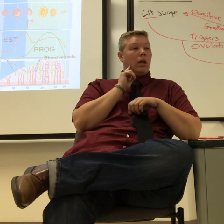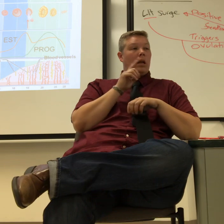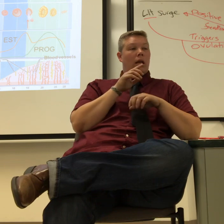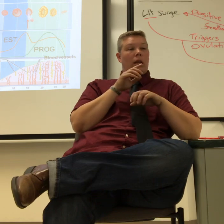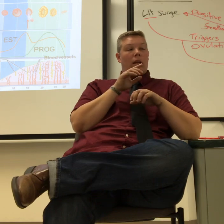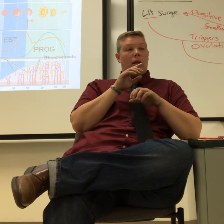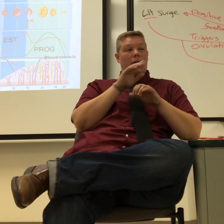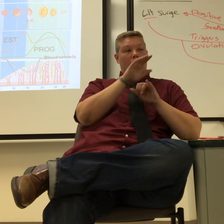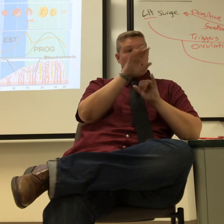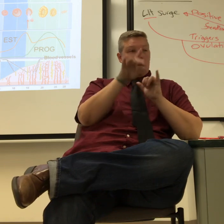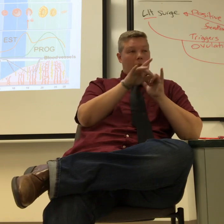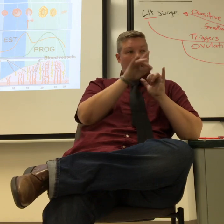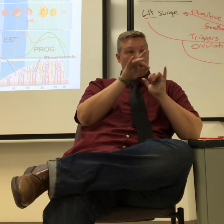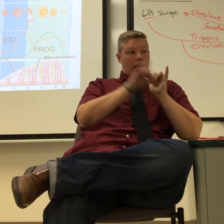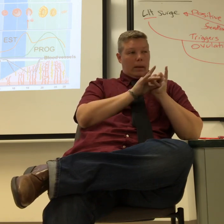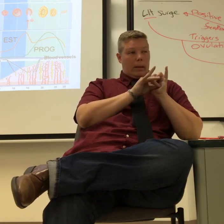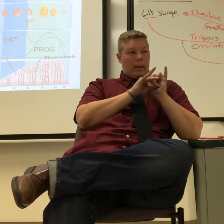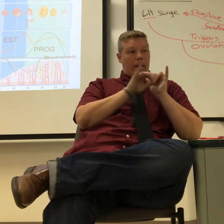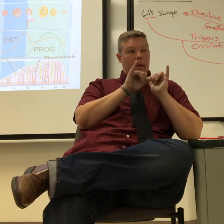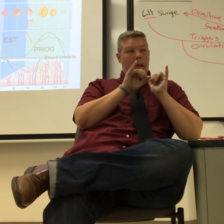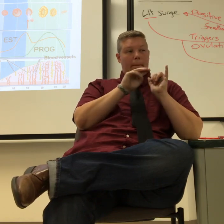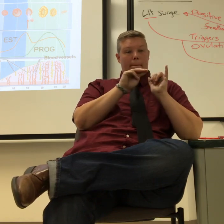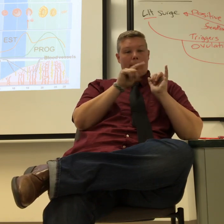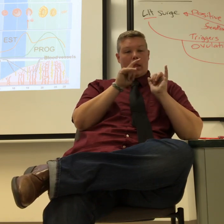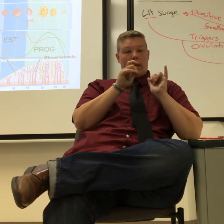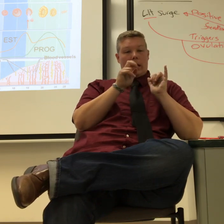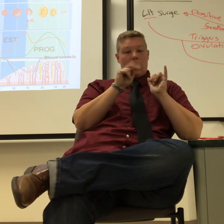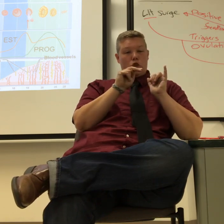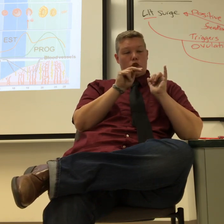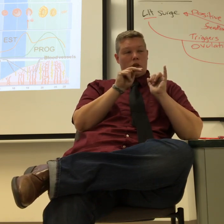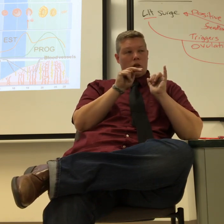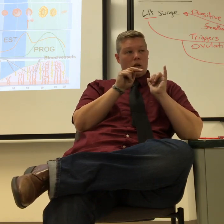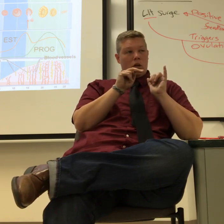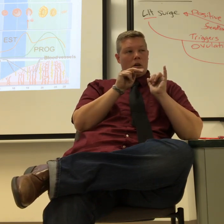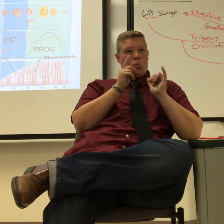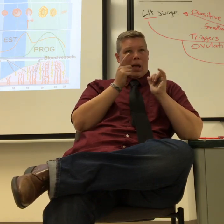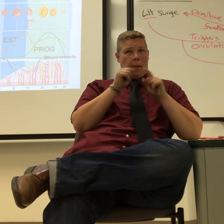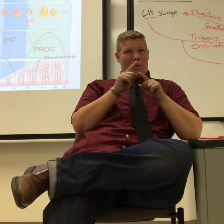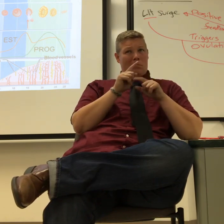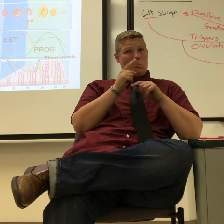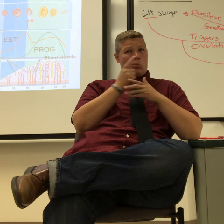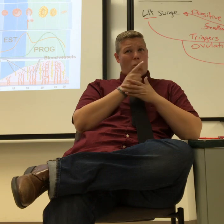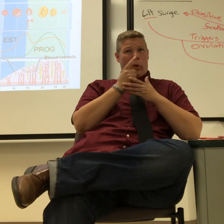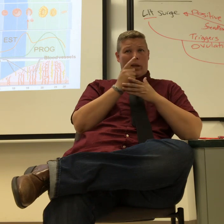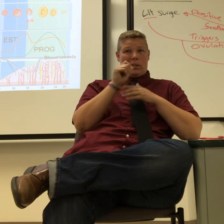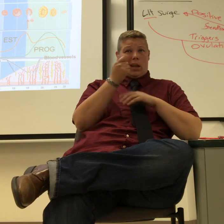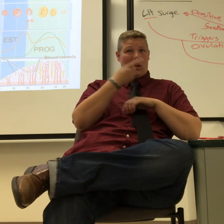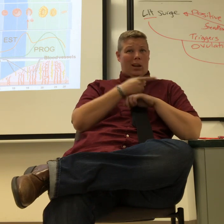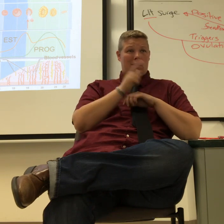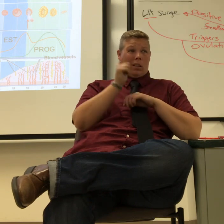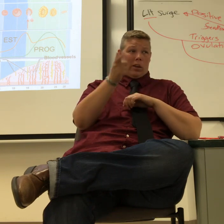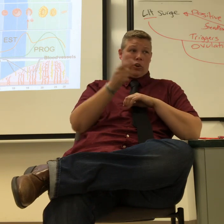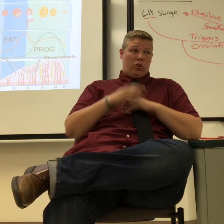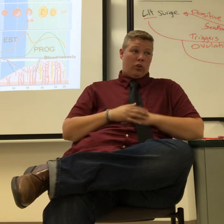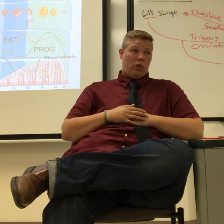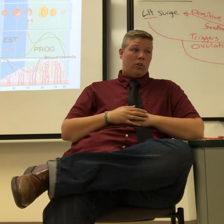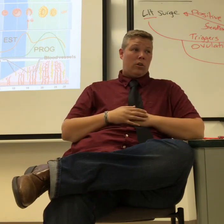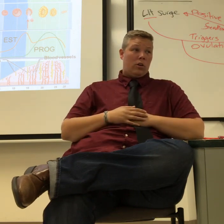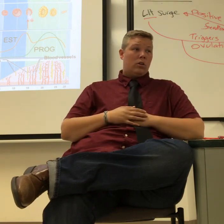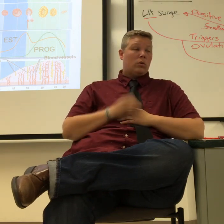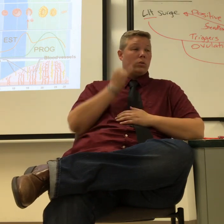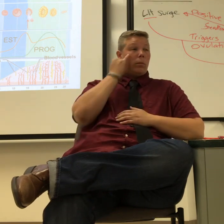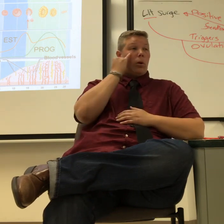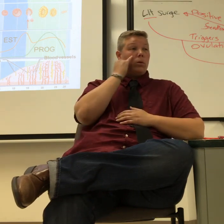Implantation would not occur in the uterus until about a week to 10 days later. So let's say it's 10 days later. What's